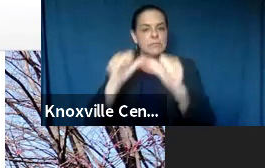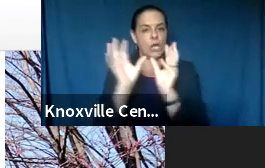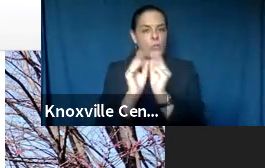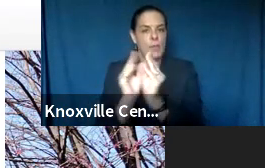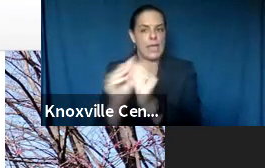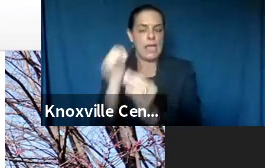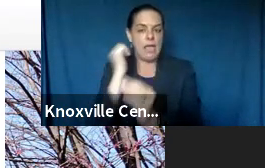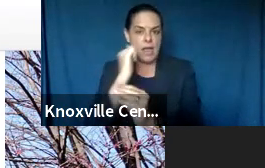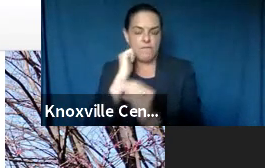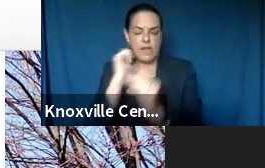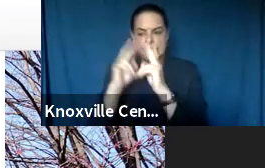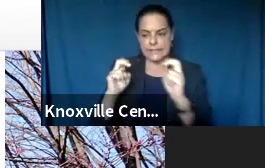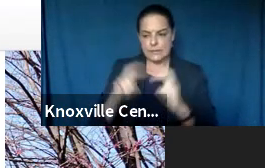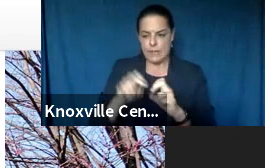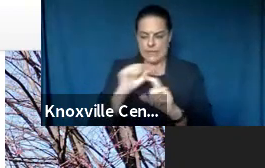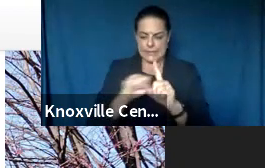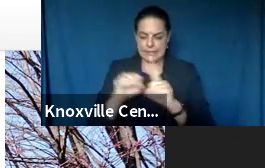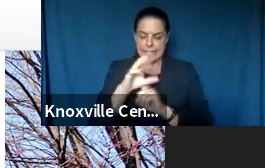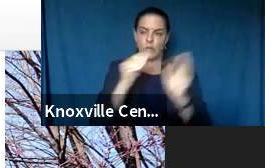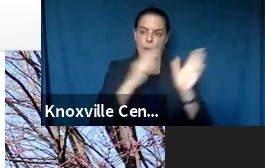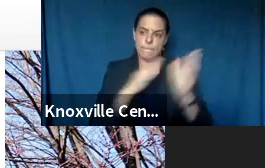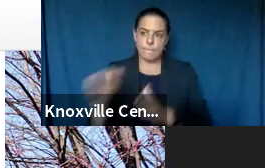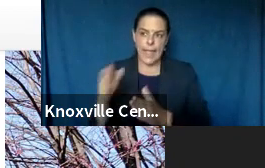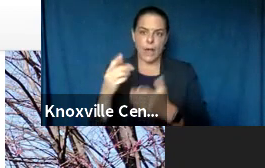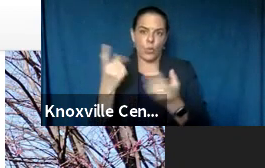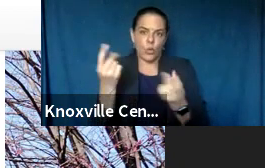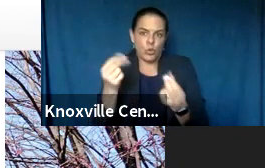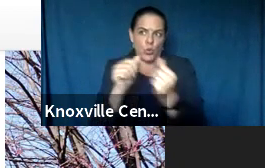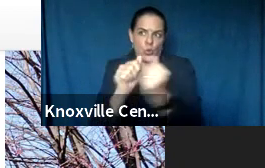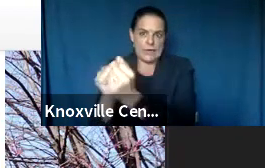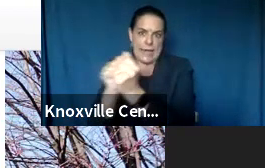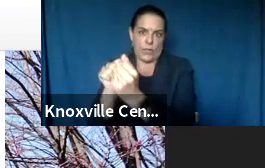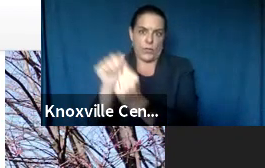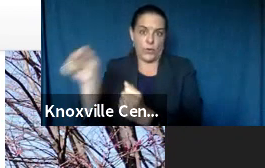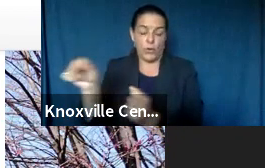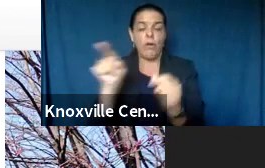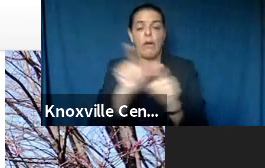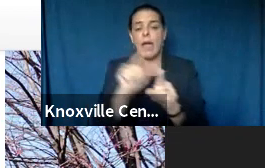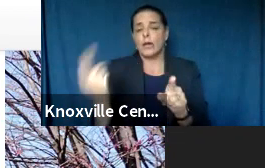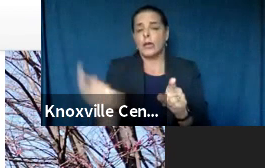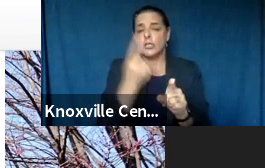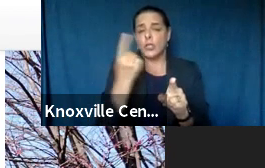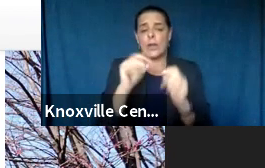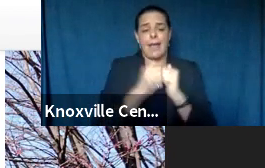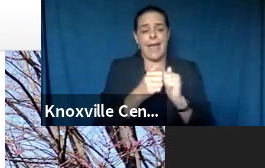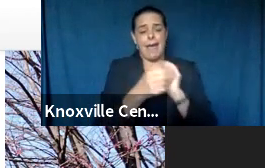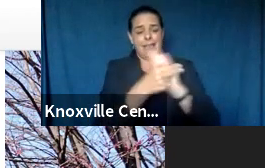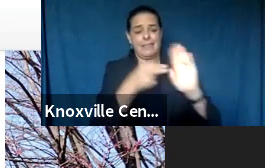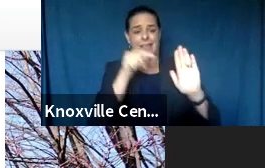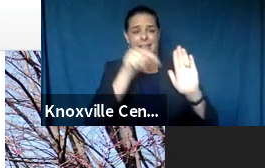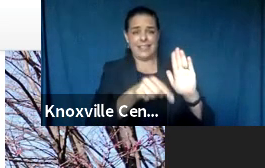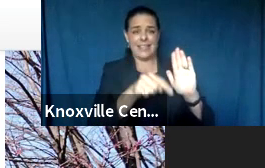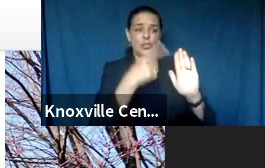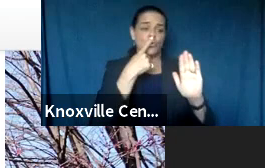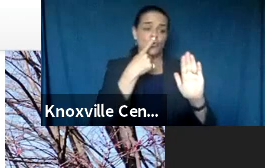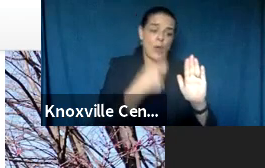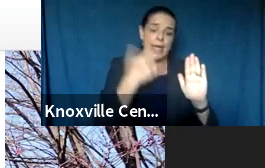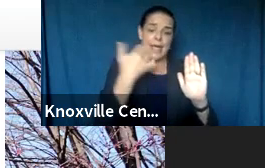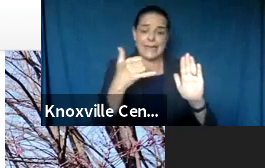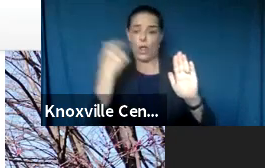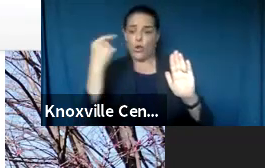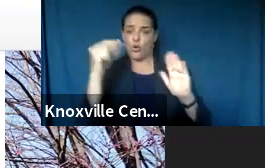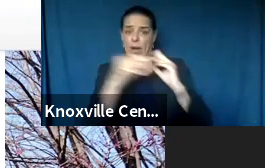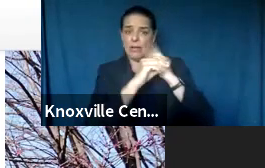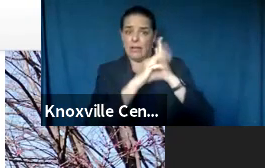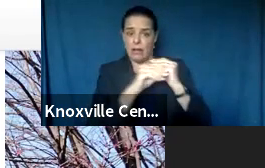situation, and plan their response together. As always, decisions regarding how to classify this benchmark as green, yellow, or red are made